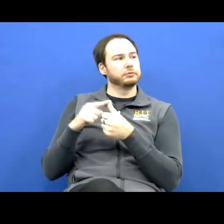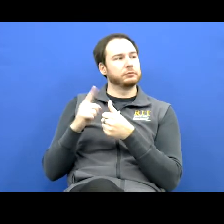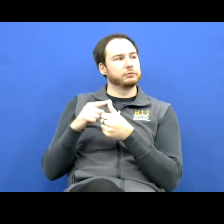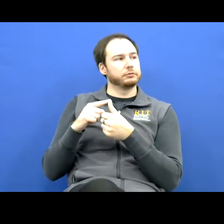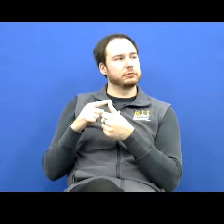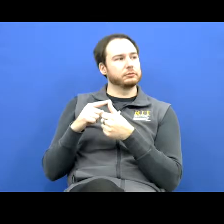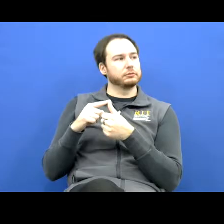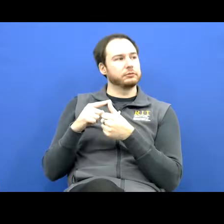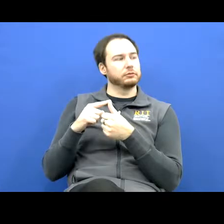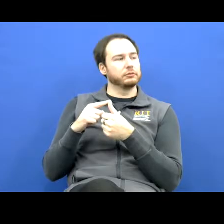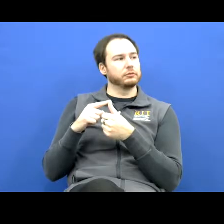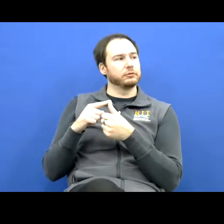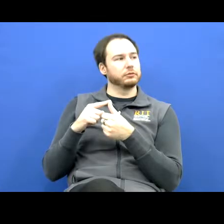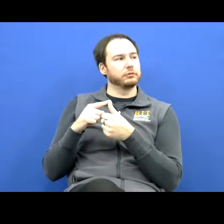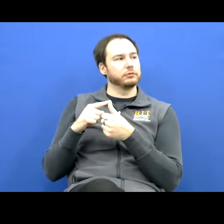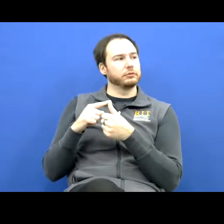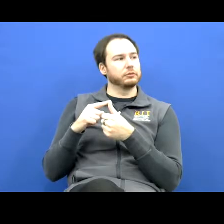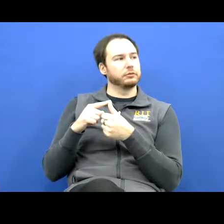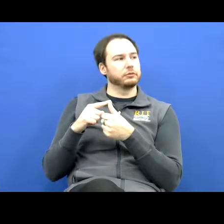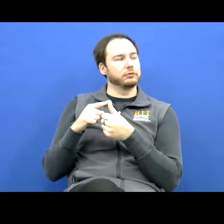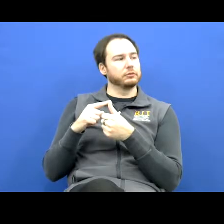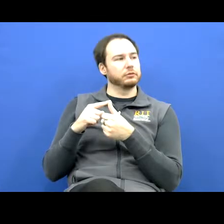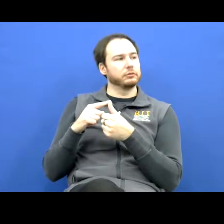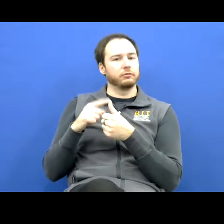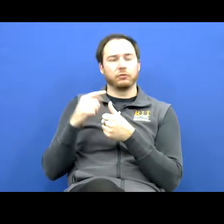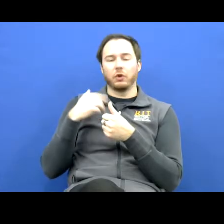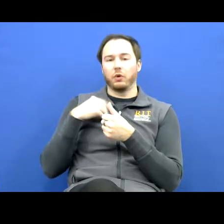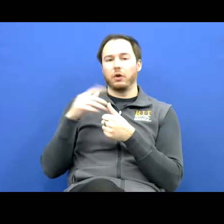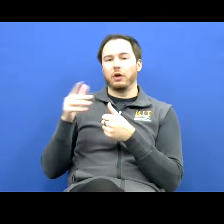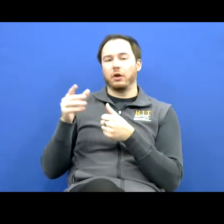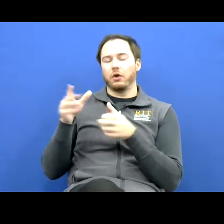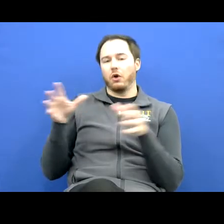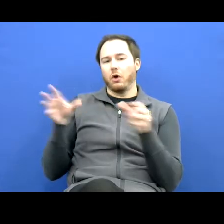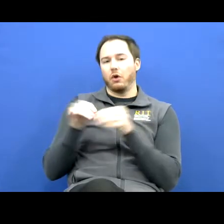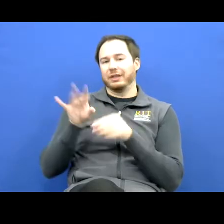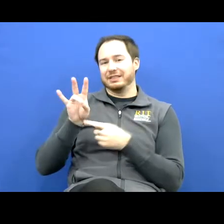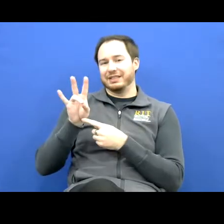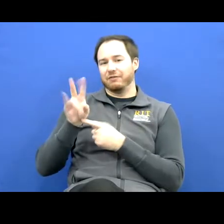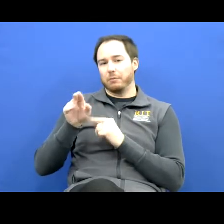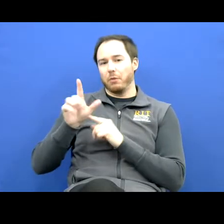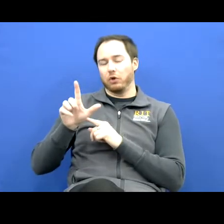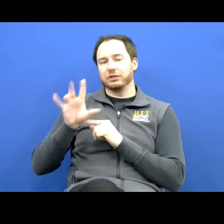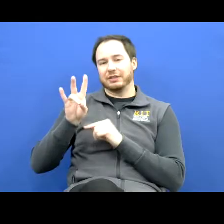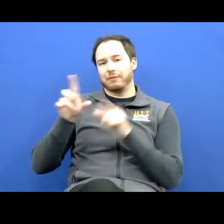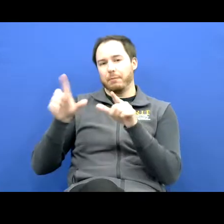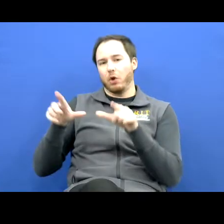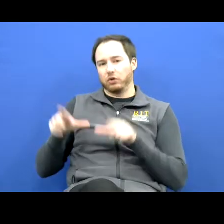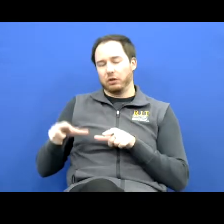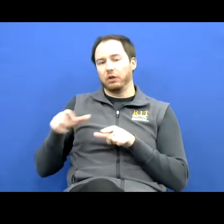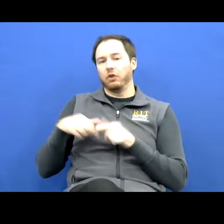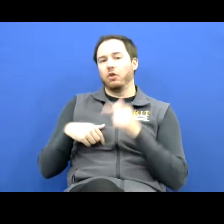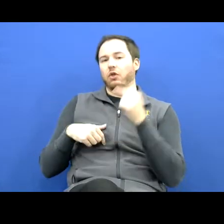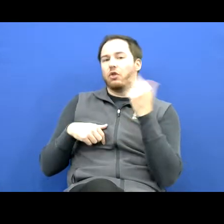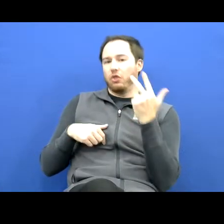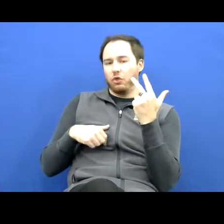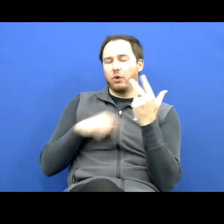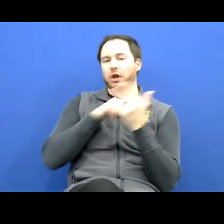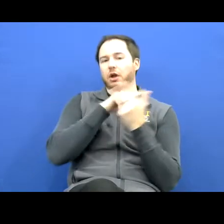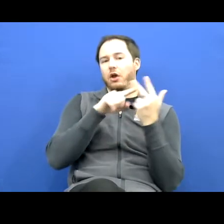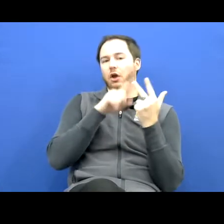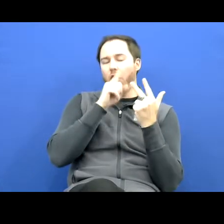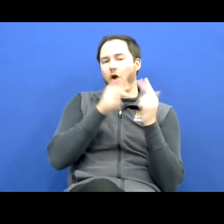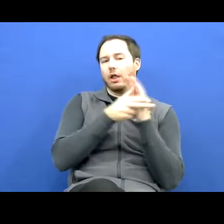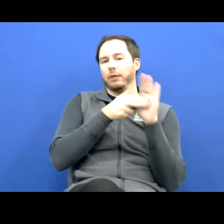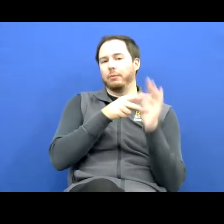3 of the 7 parcels are Parkland District